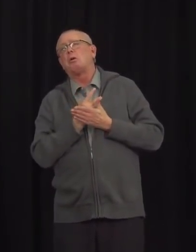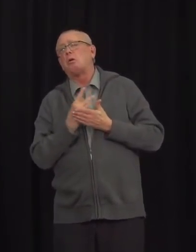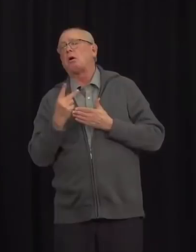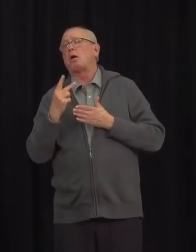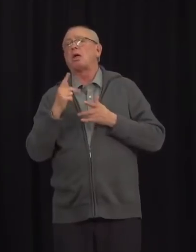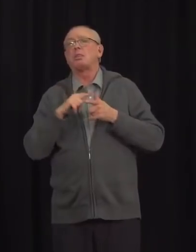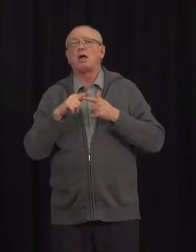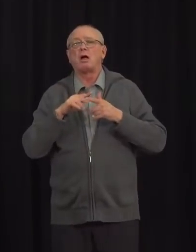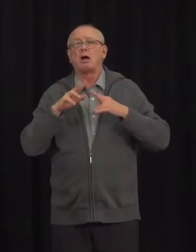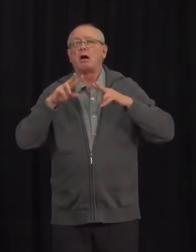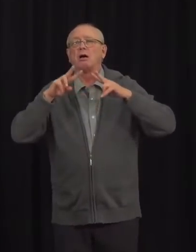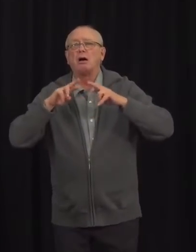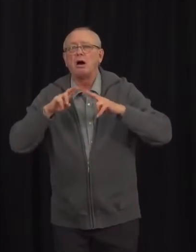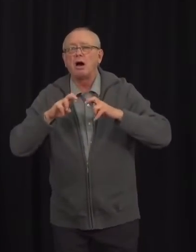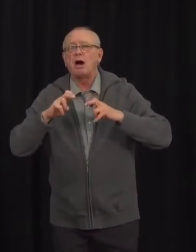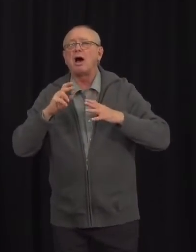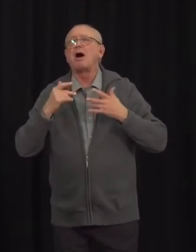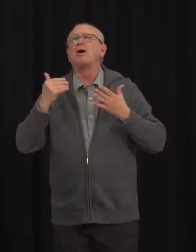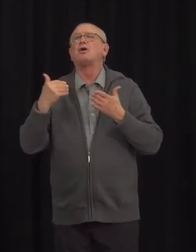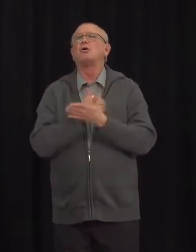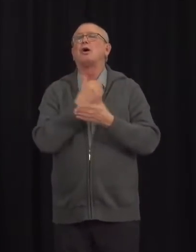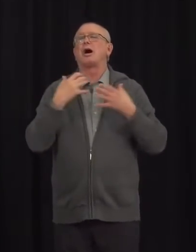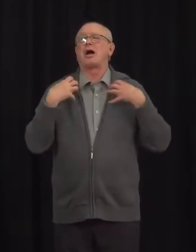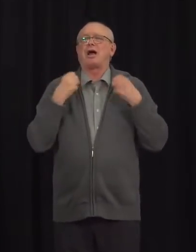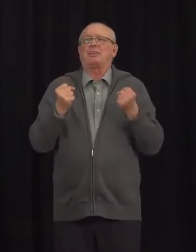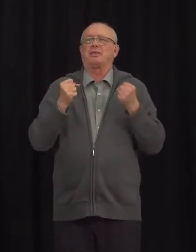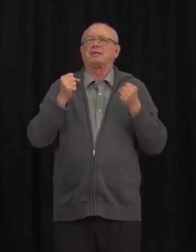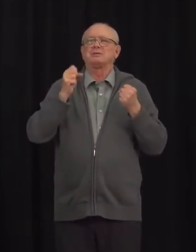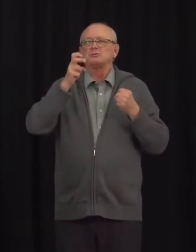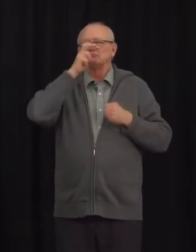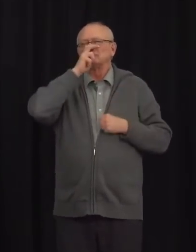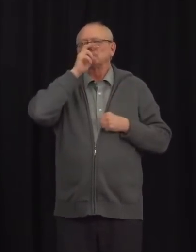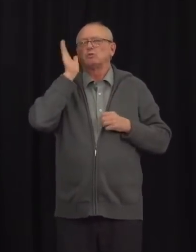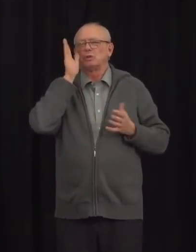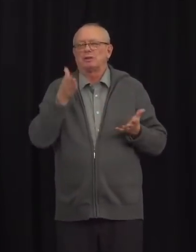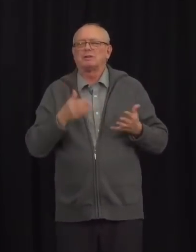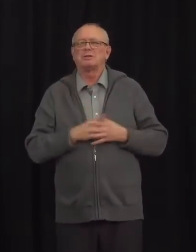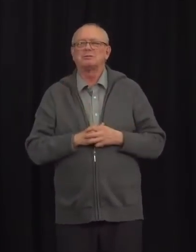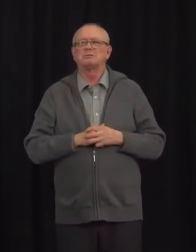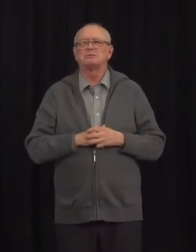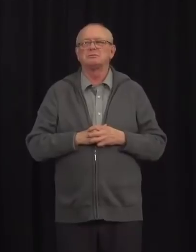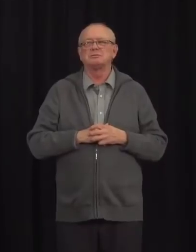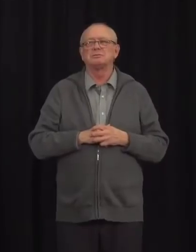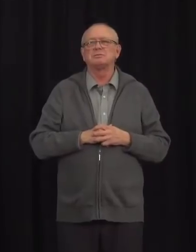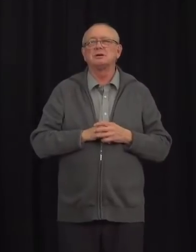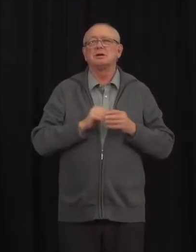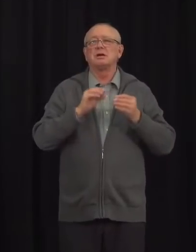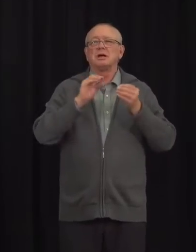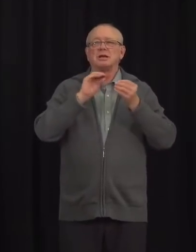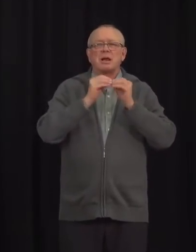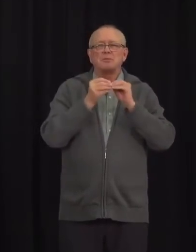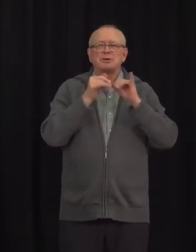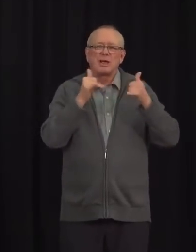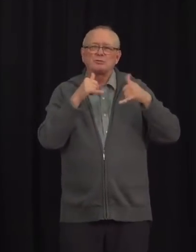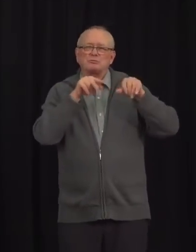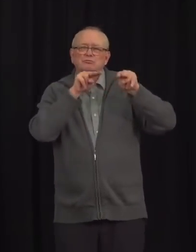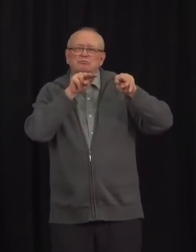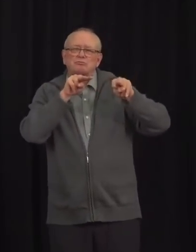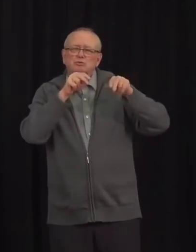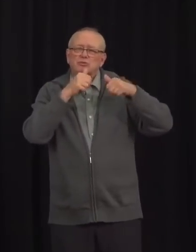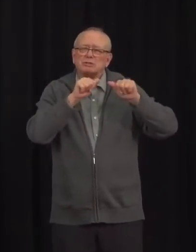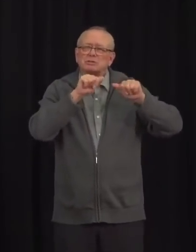impact of these health measures. We will be watching our numbers closely to assess the trends. But the impact of public health